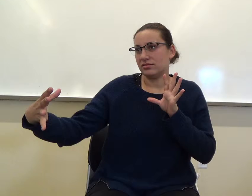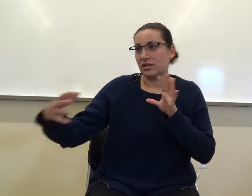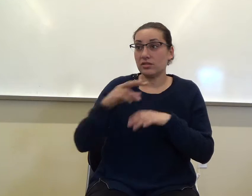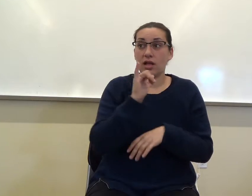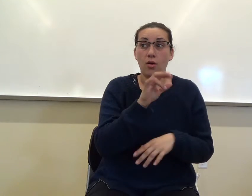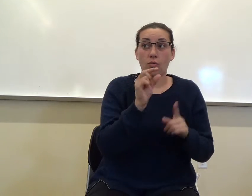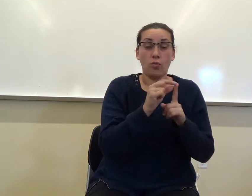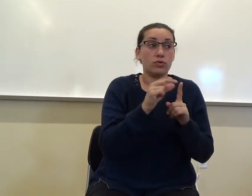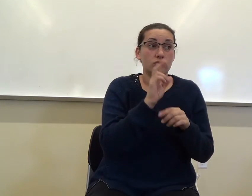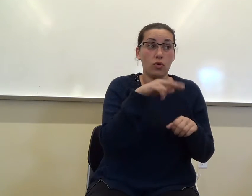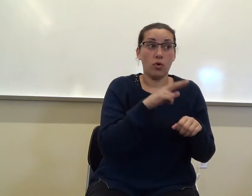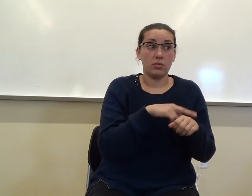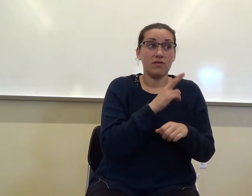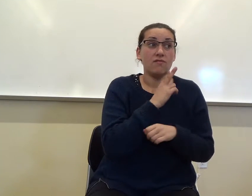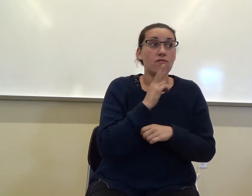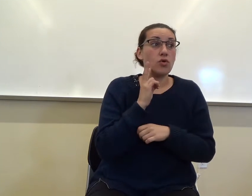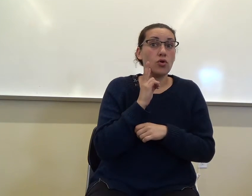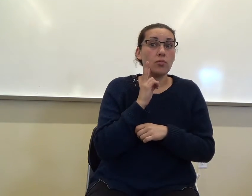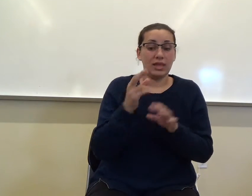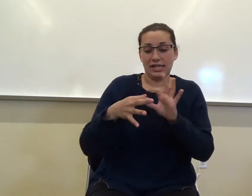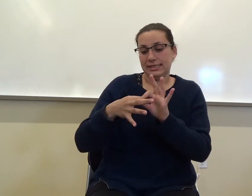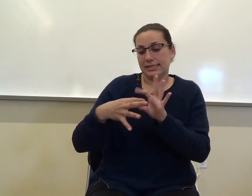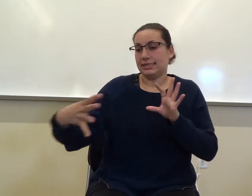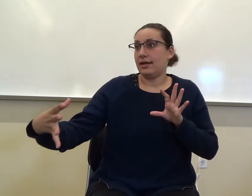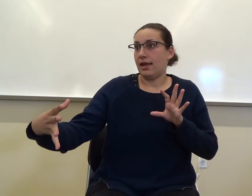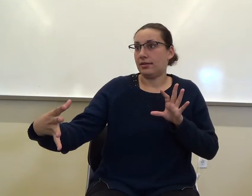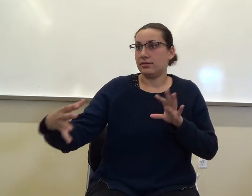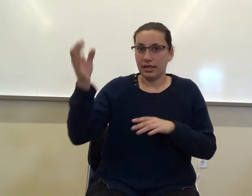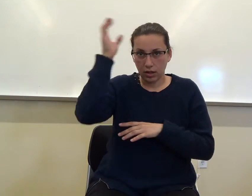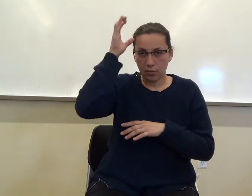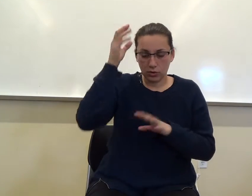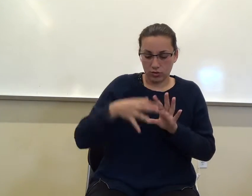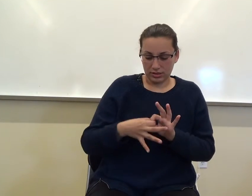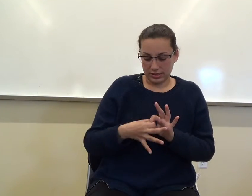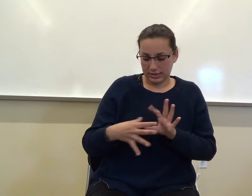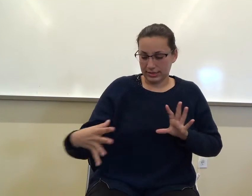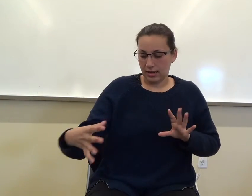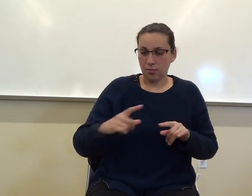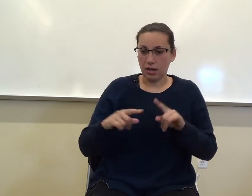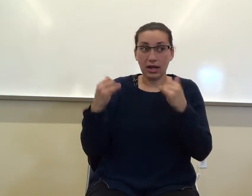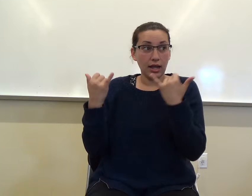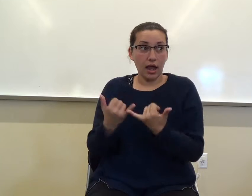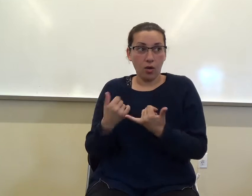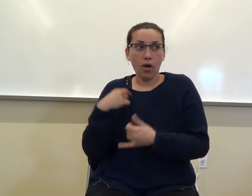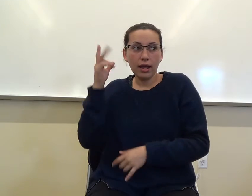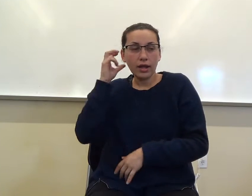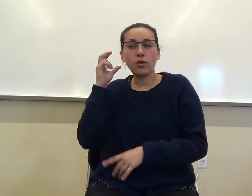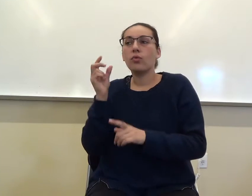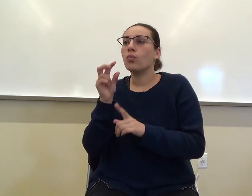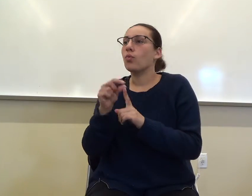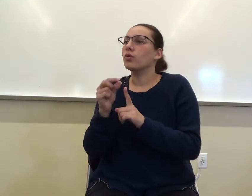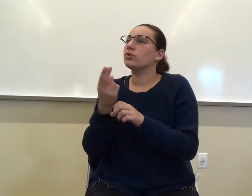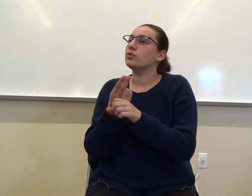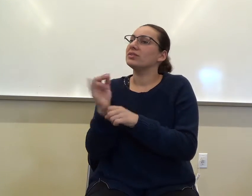normally would like disconnect the computer, but I hear it used now as a noun. There is a